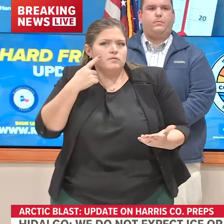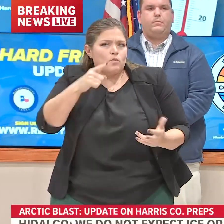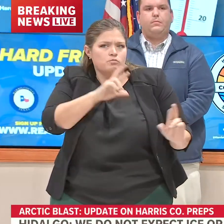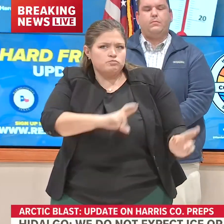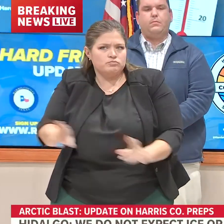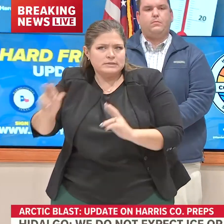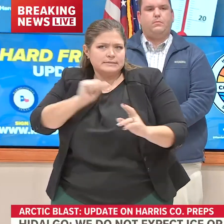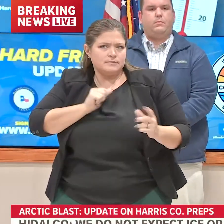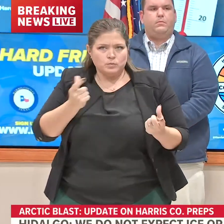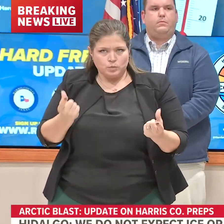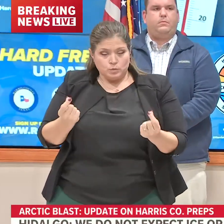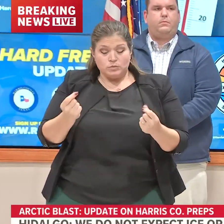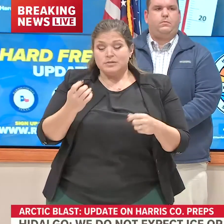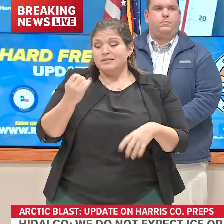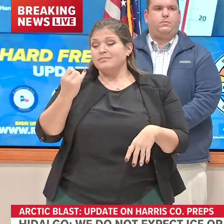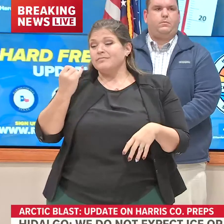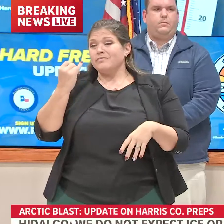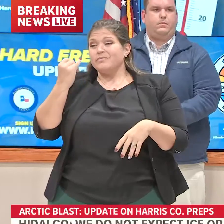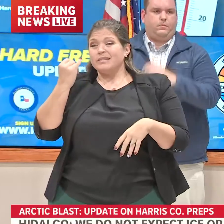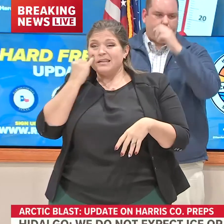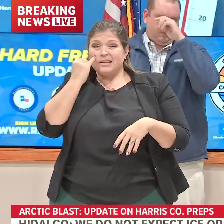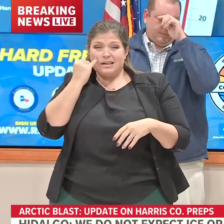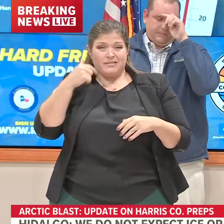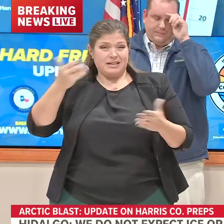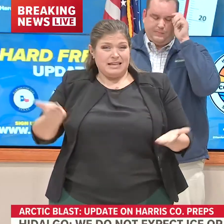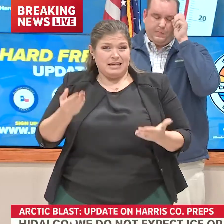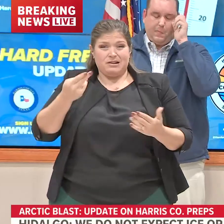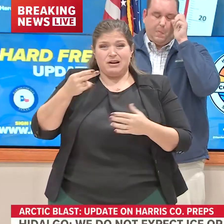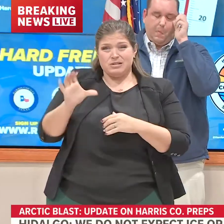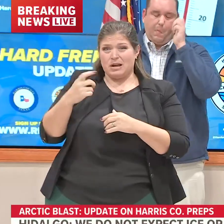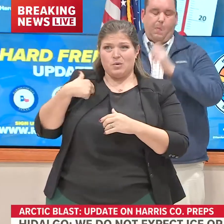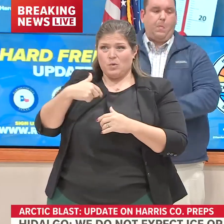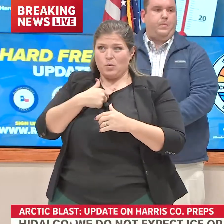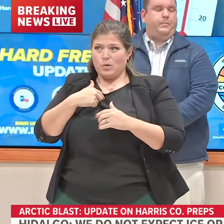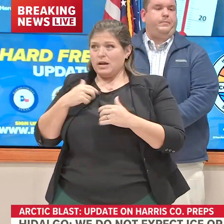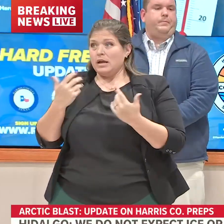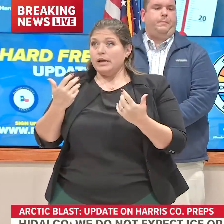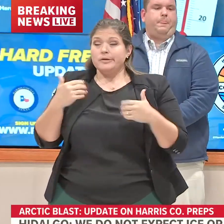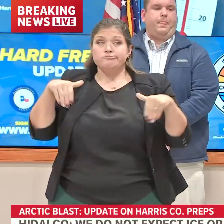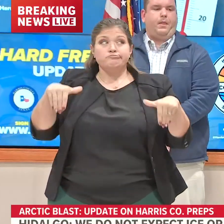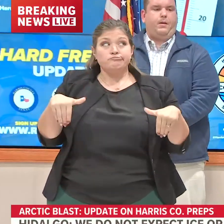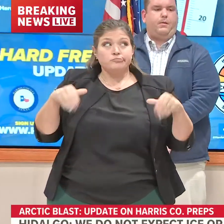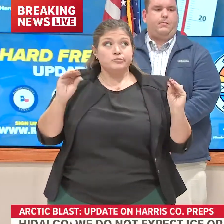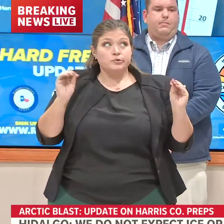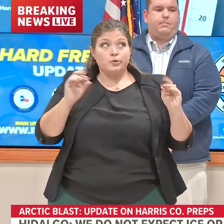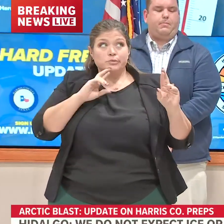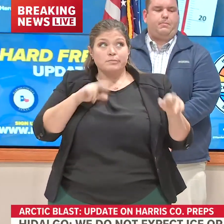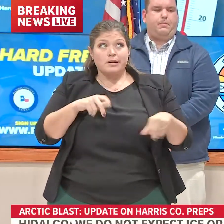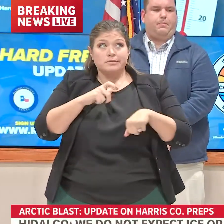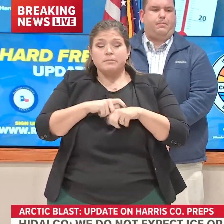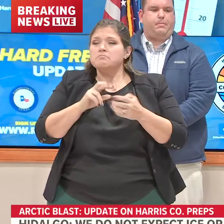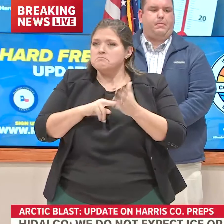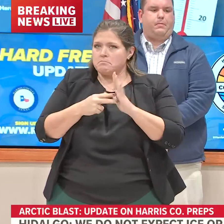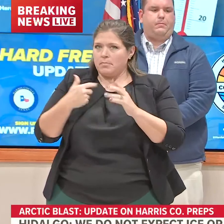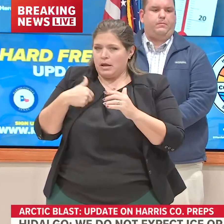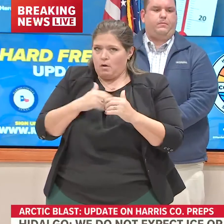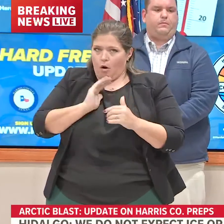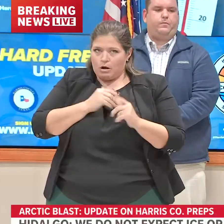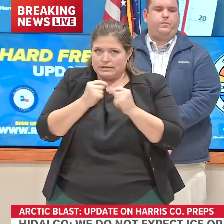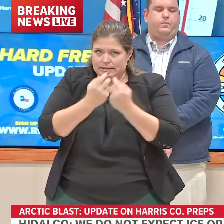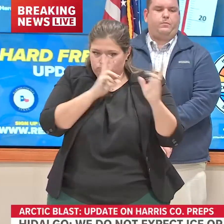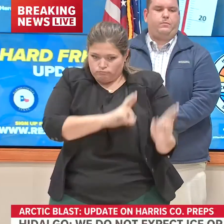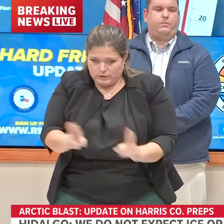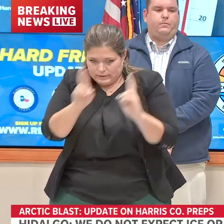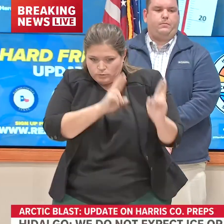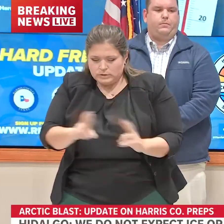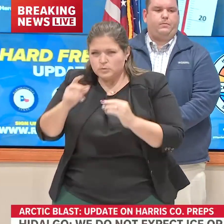our teams are not responding or helping with recovery, we're preparing. Our teams are battle tested. They work every day to prepare, to